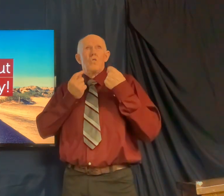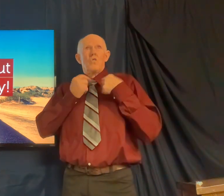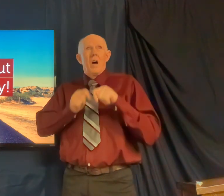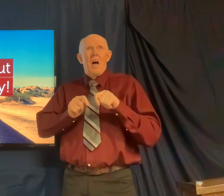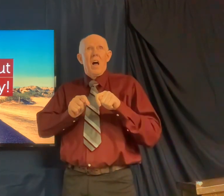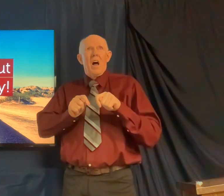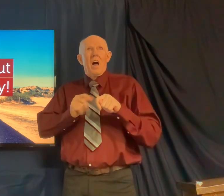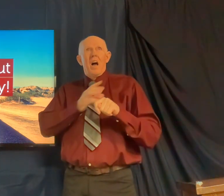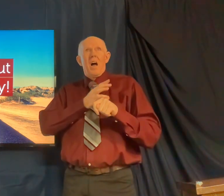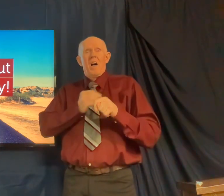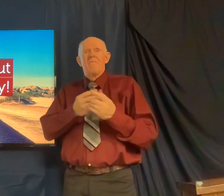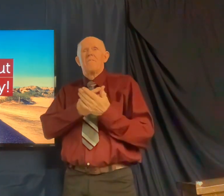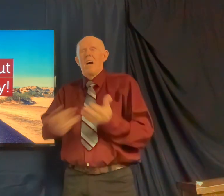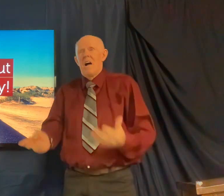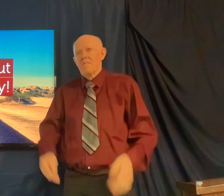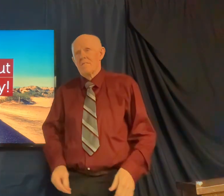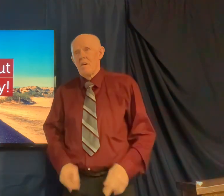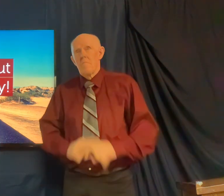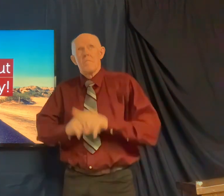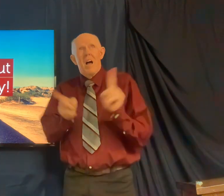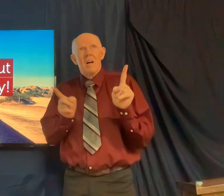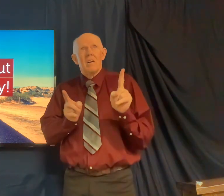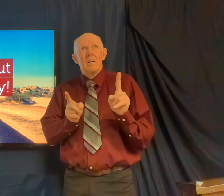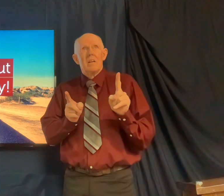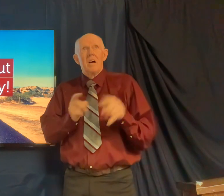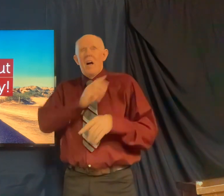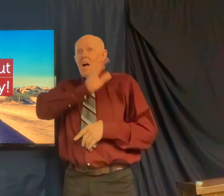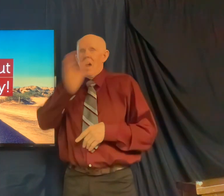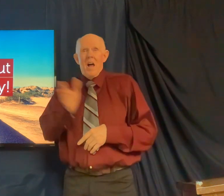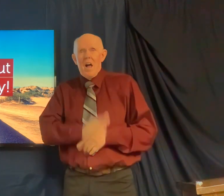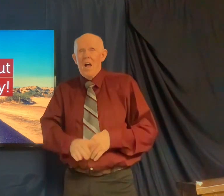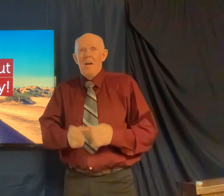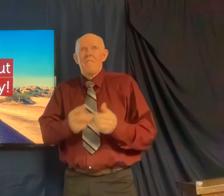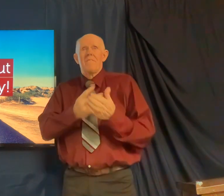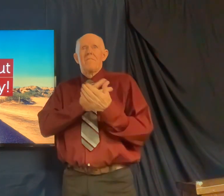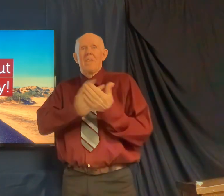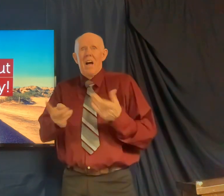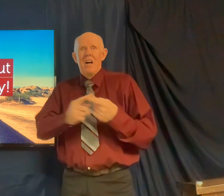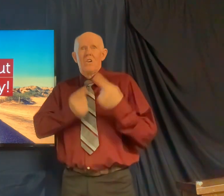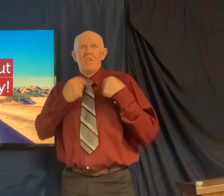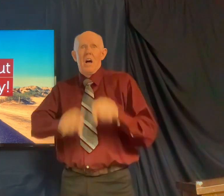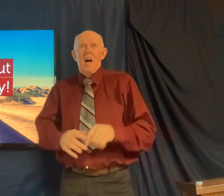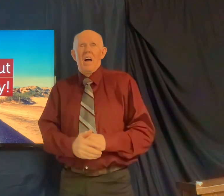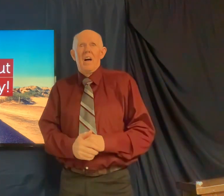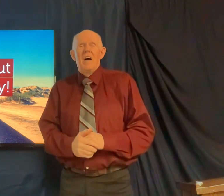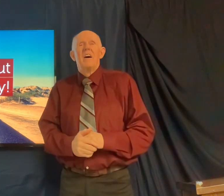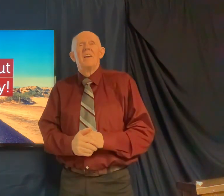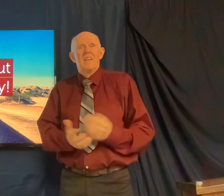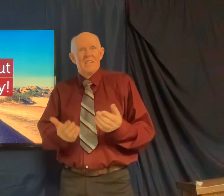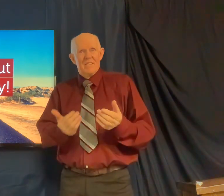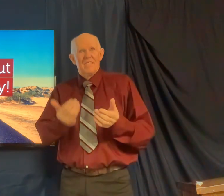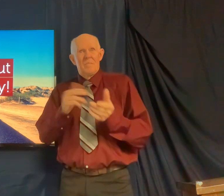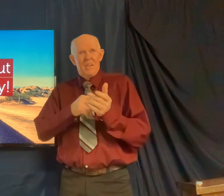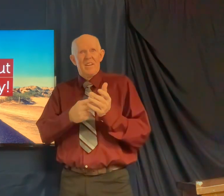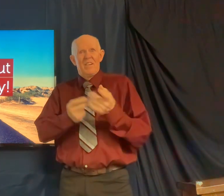said, try and fail, but never fail to try.